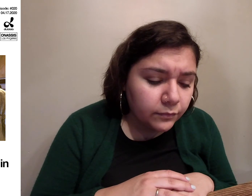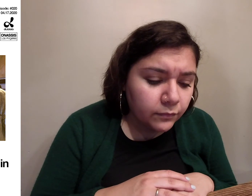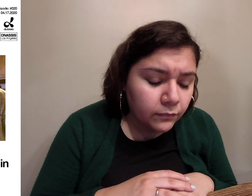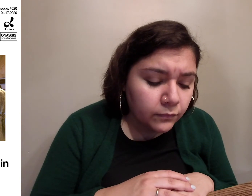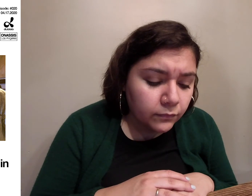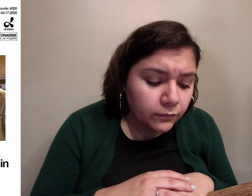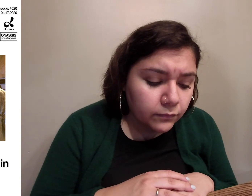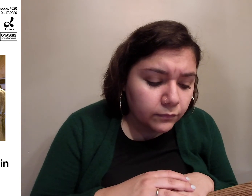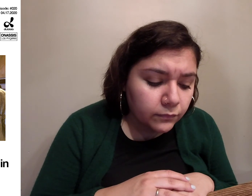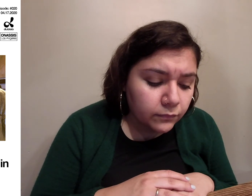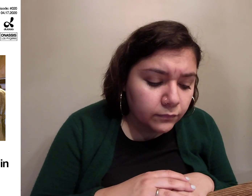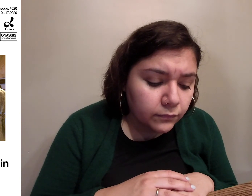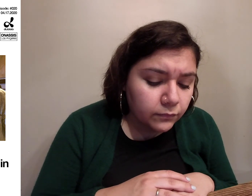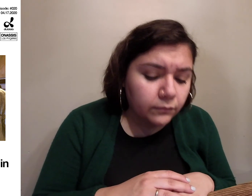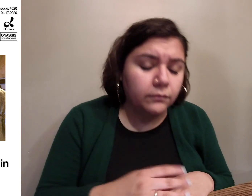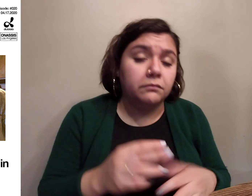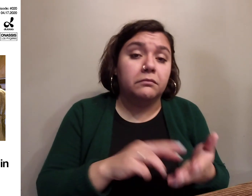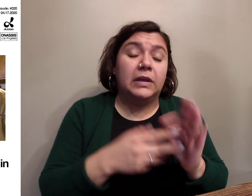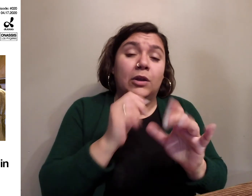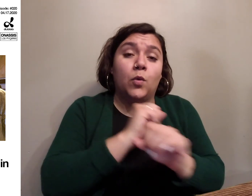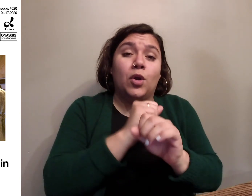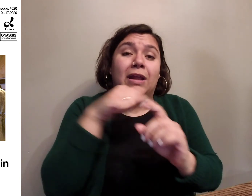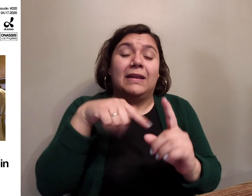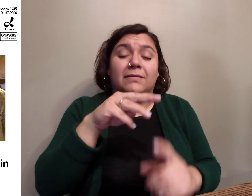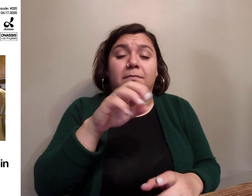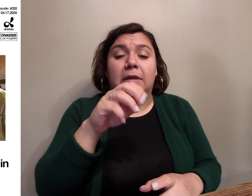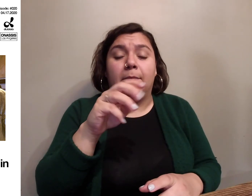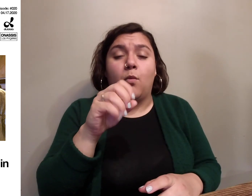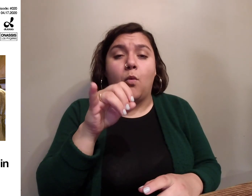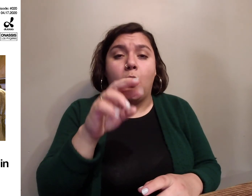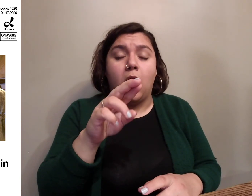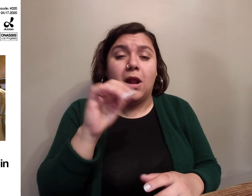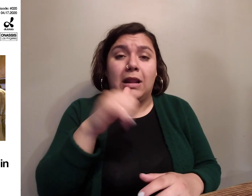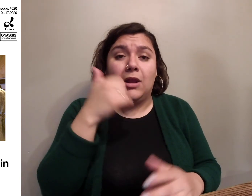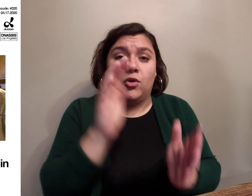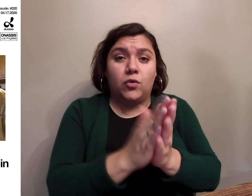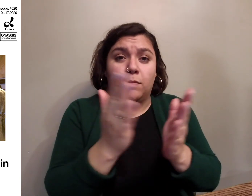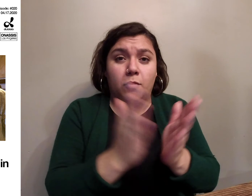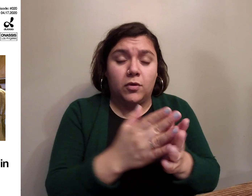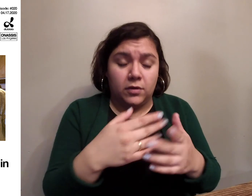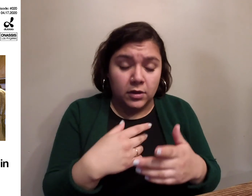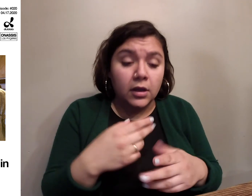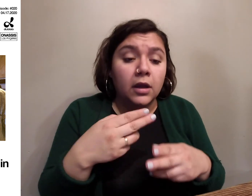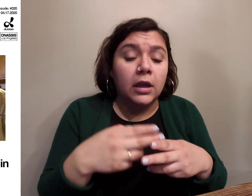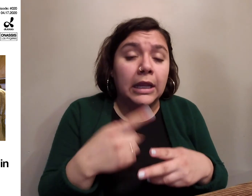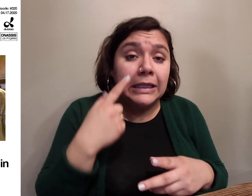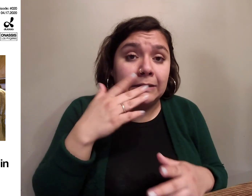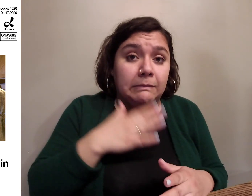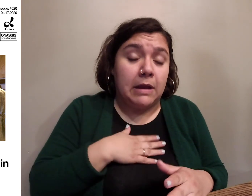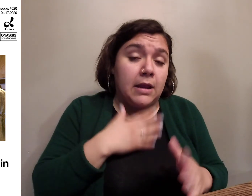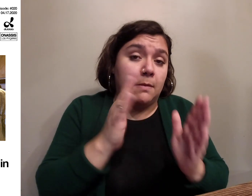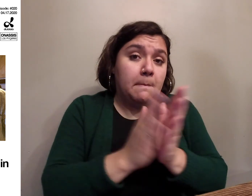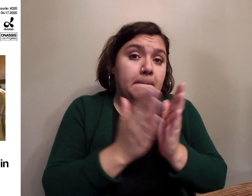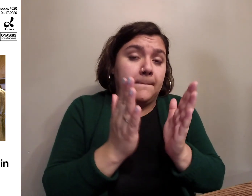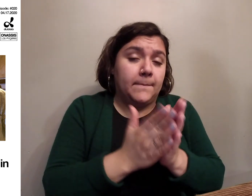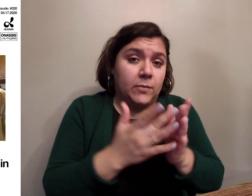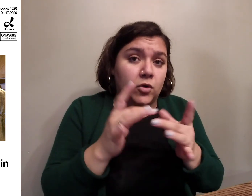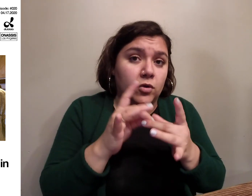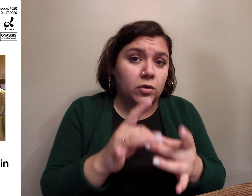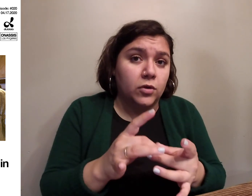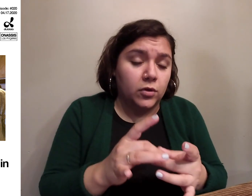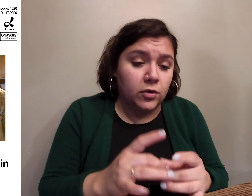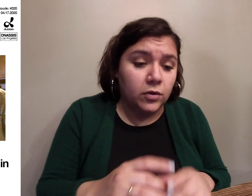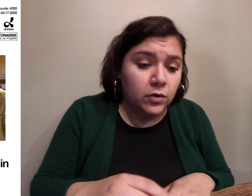on this memoir, and then the other book that I'm working on is American Hogwan, and that is my magnum opus. Like, when I finish that book, Paul, I'm quitting. Like, I'm